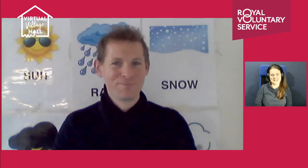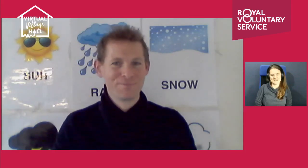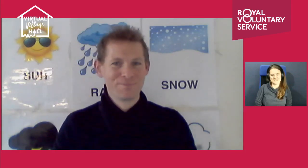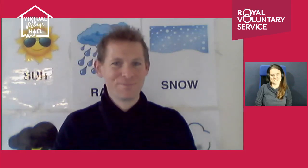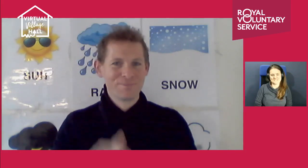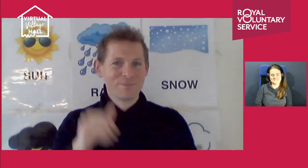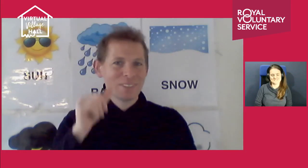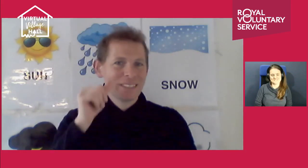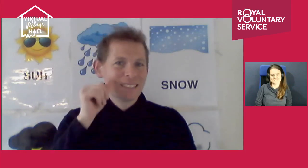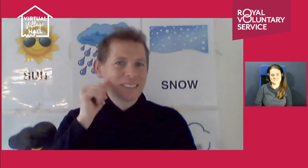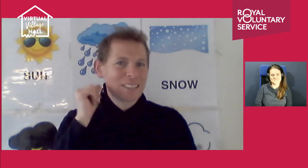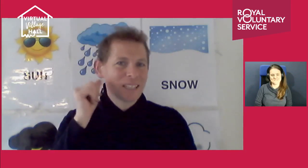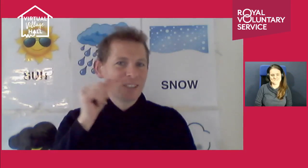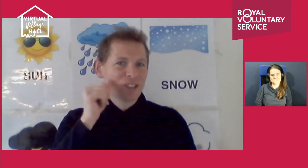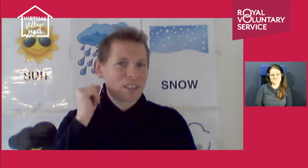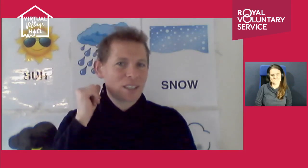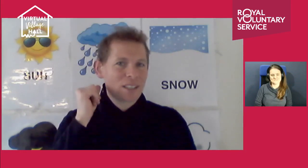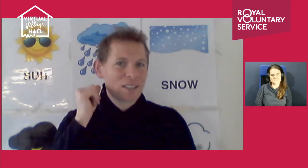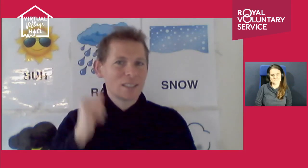And again.